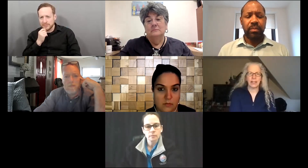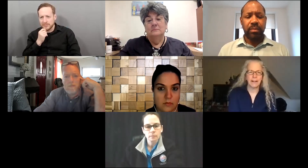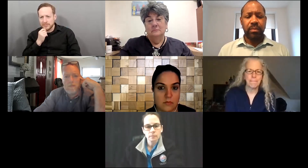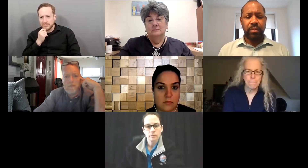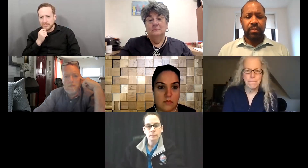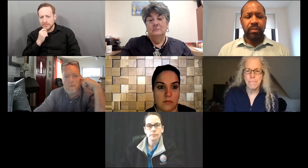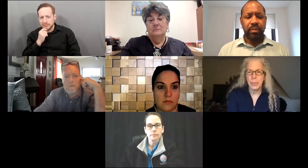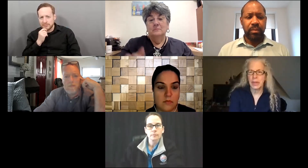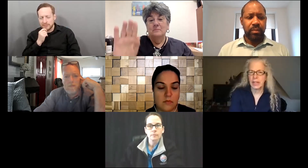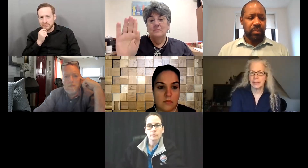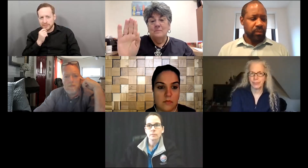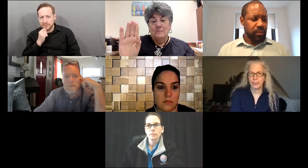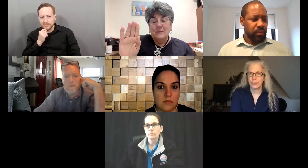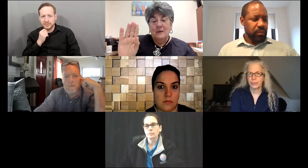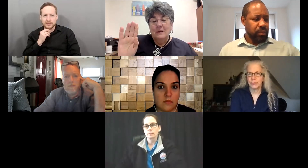planned.